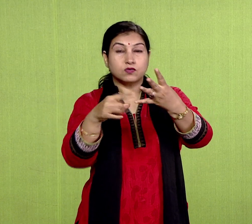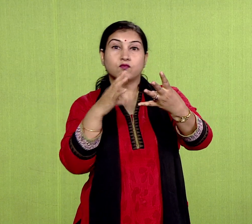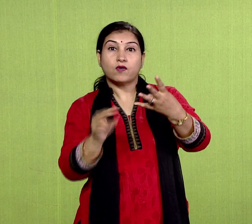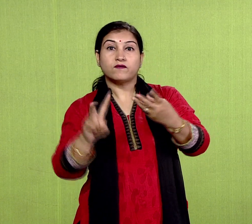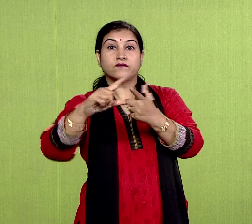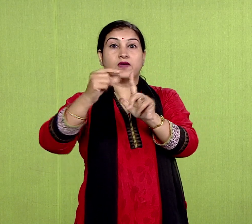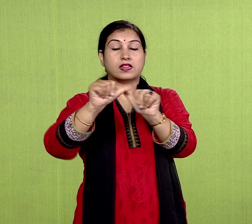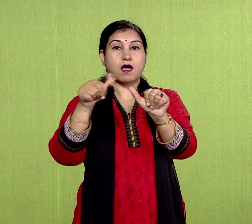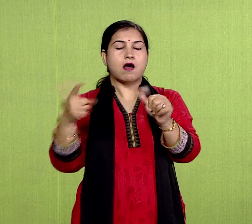called